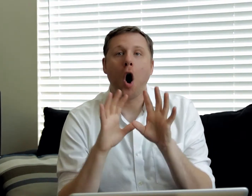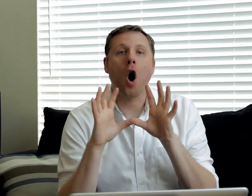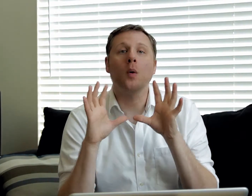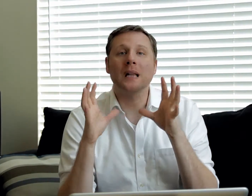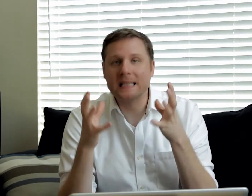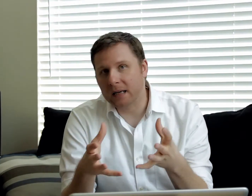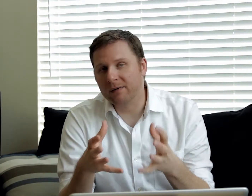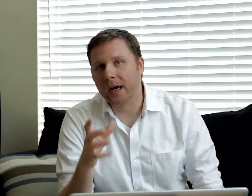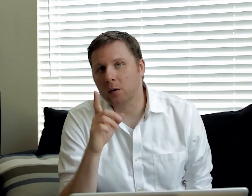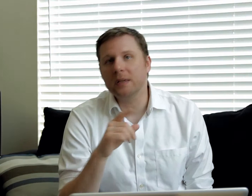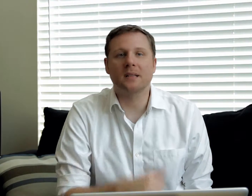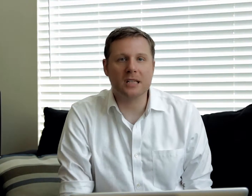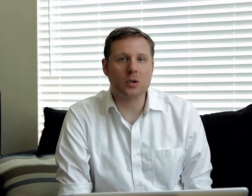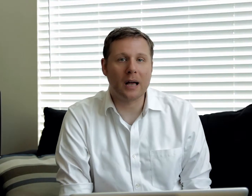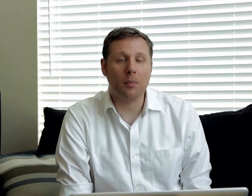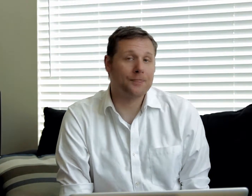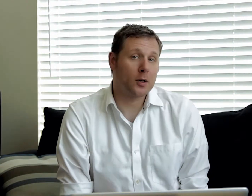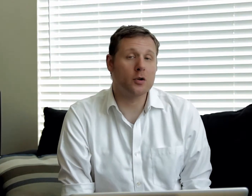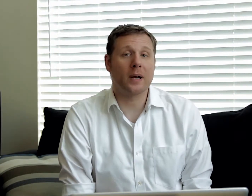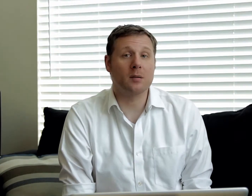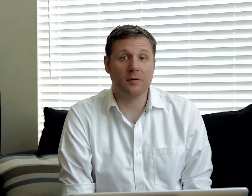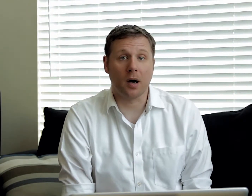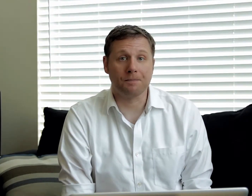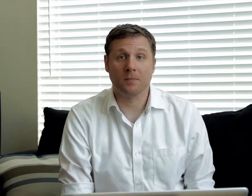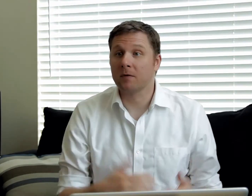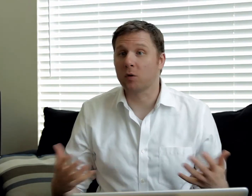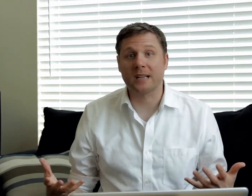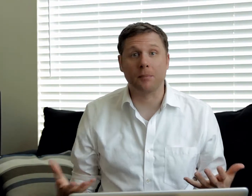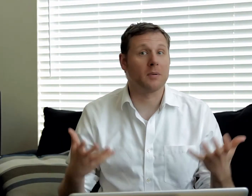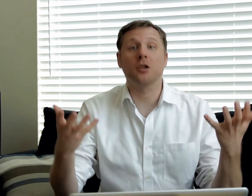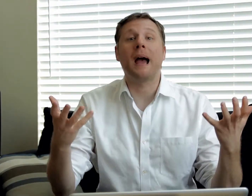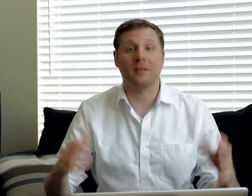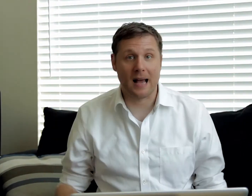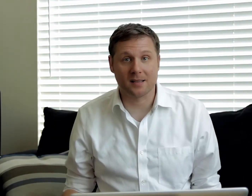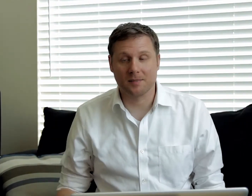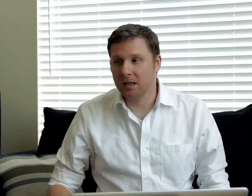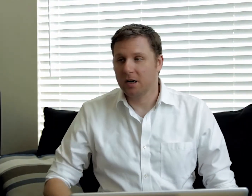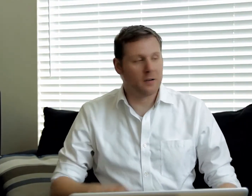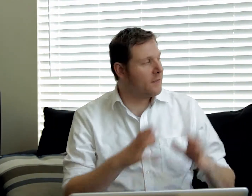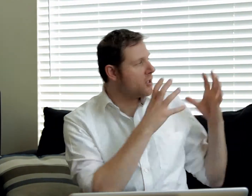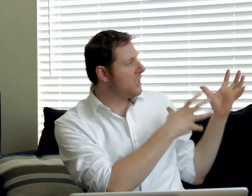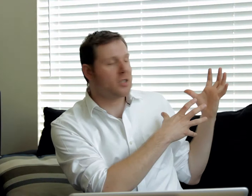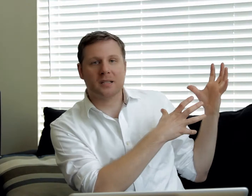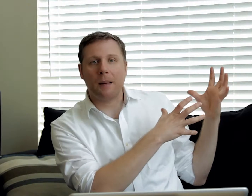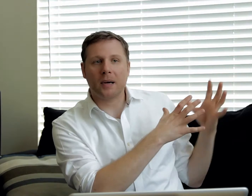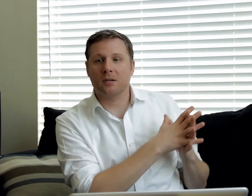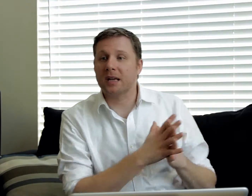all while identifying who needs additional help and who's ready to move on. For example, in your math class, you finish teaching a topic and you say,